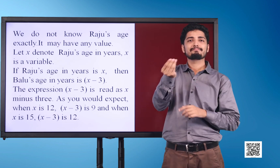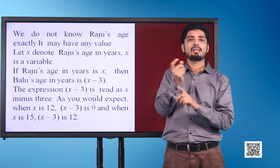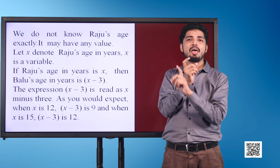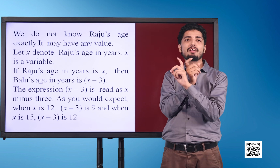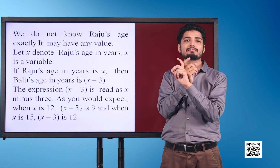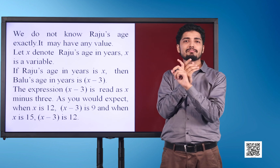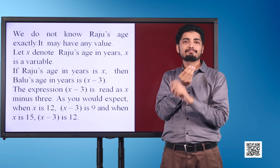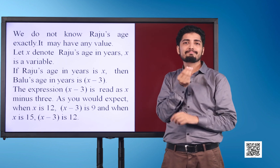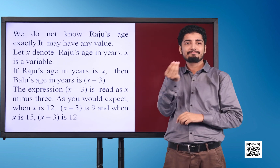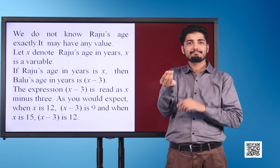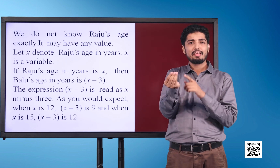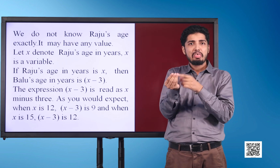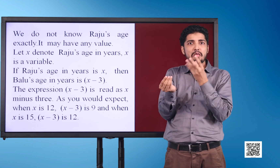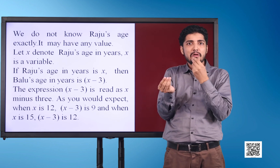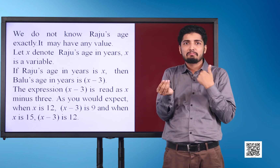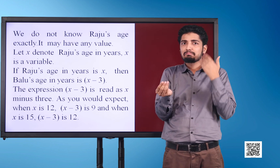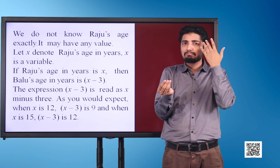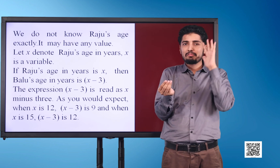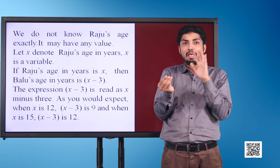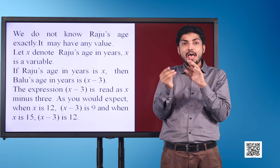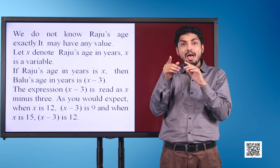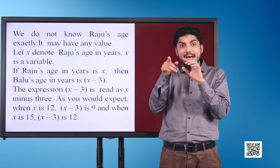years. X is a variable.